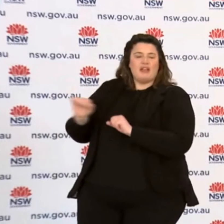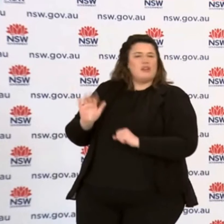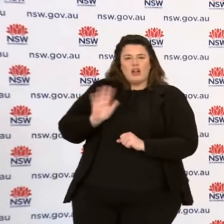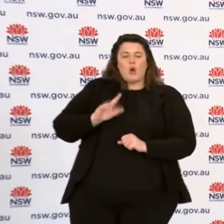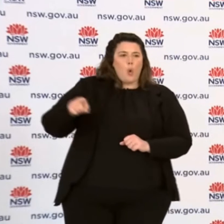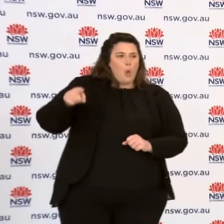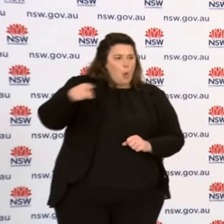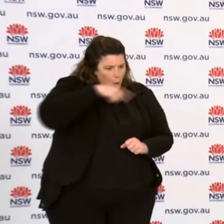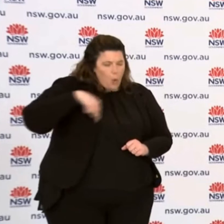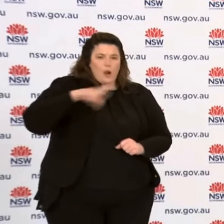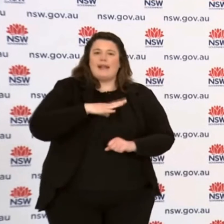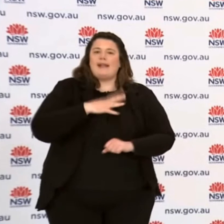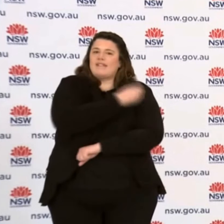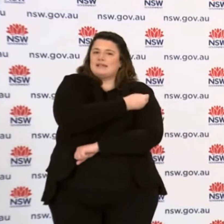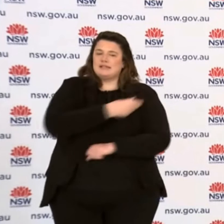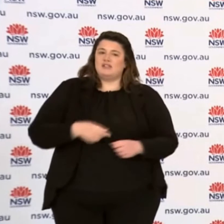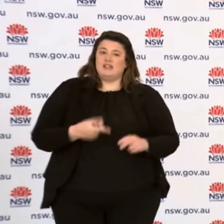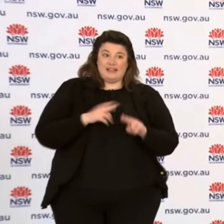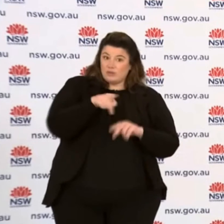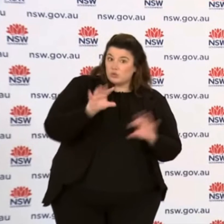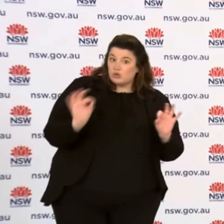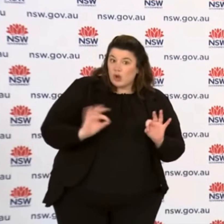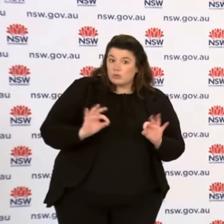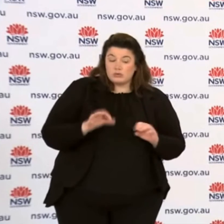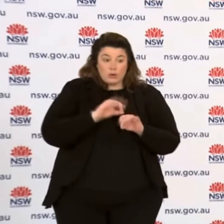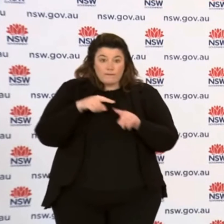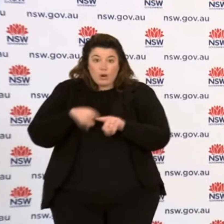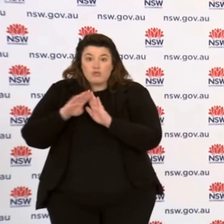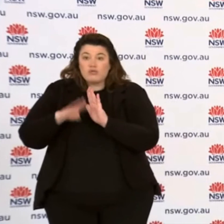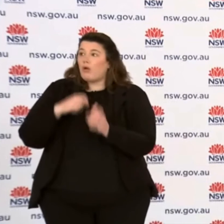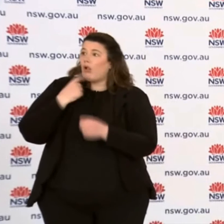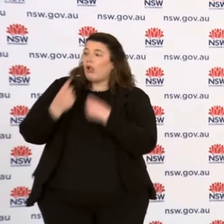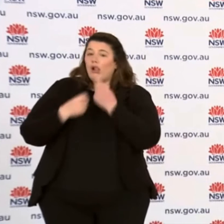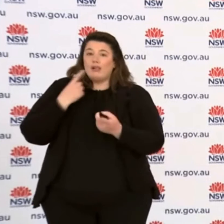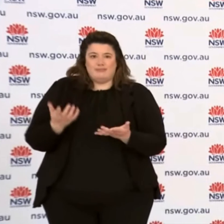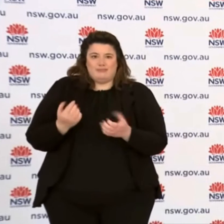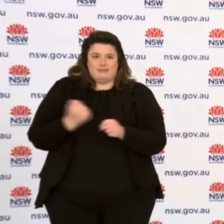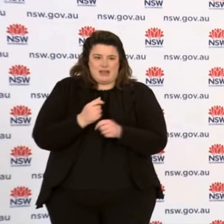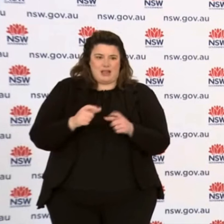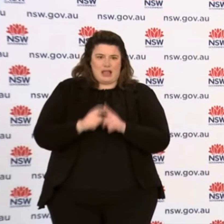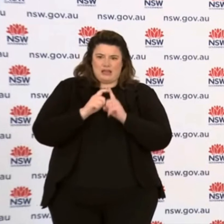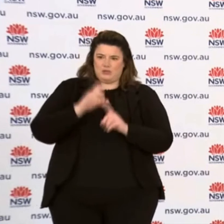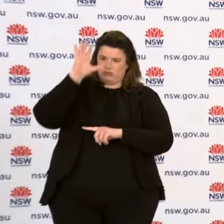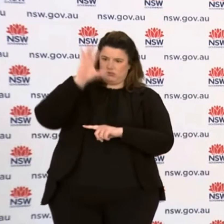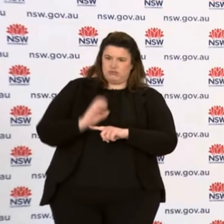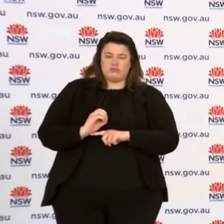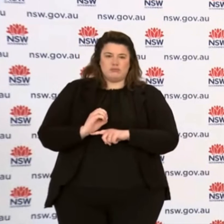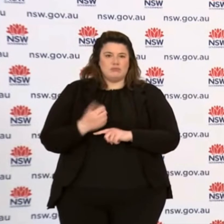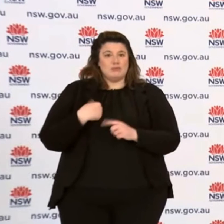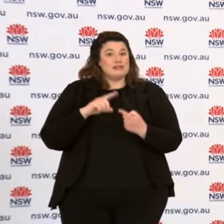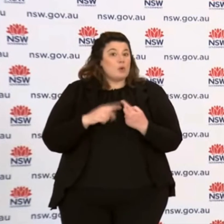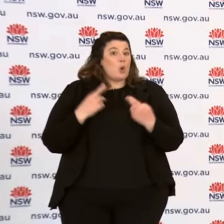do. Every one of us. And if we don't get the vaccine and we don't follow the rules, well, it makes it more difficult to get back to zero, but I'm still hopeful we'll get